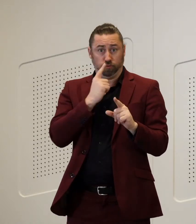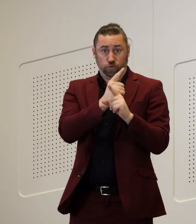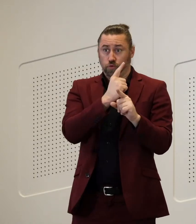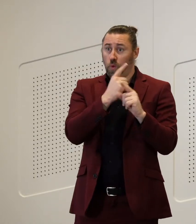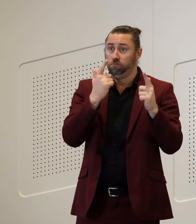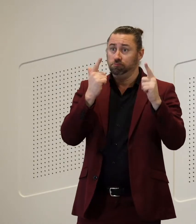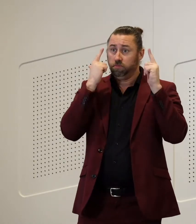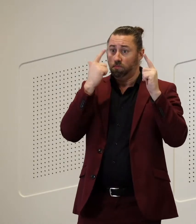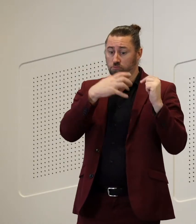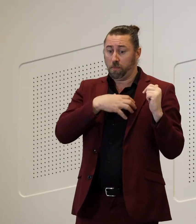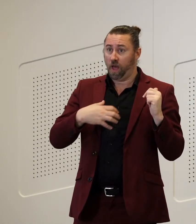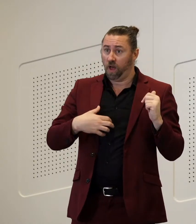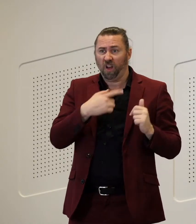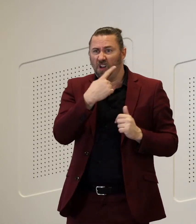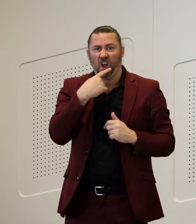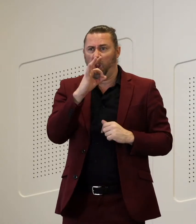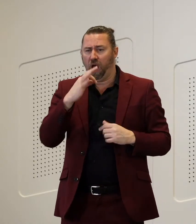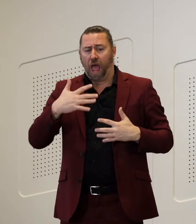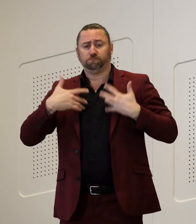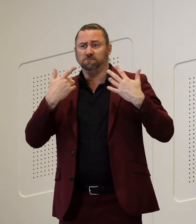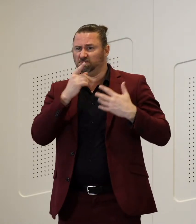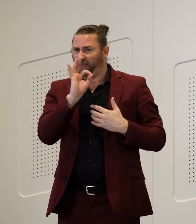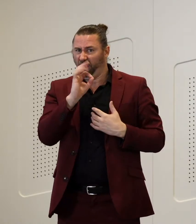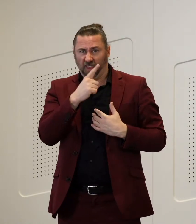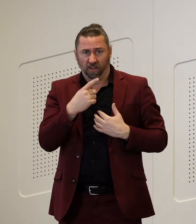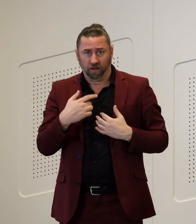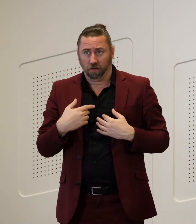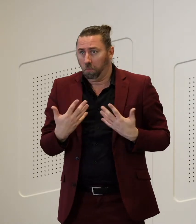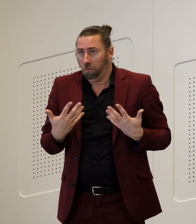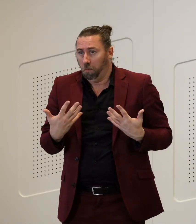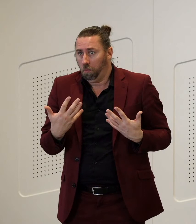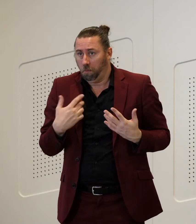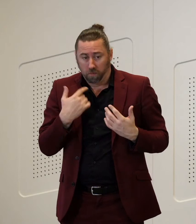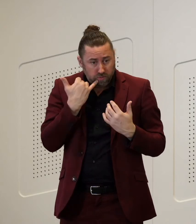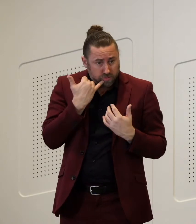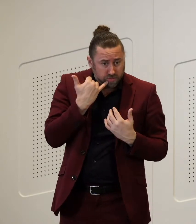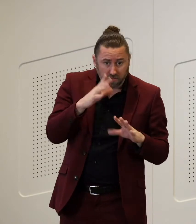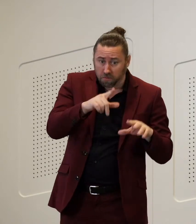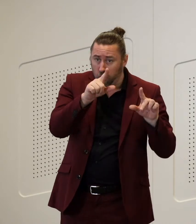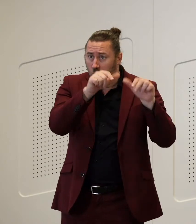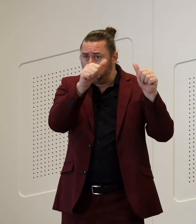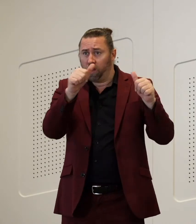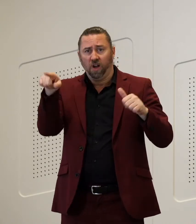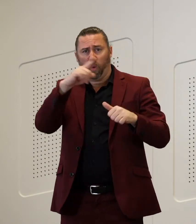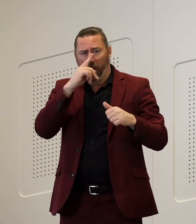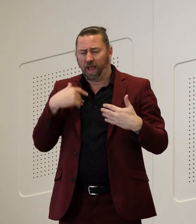not offended. So I think we